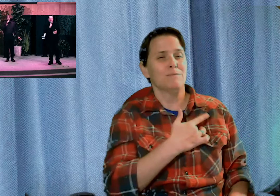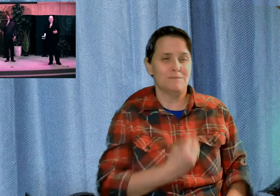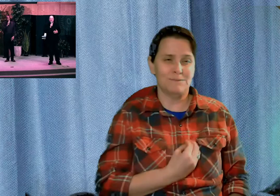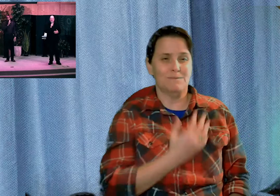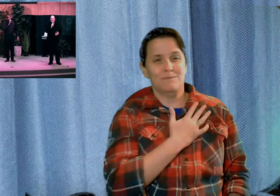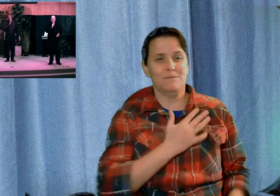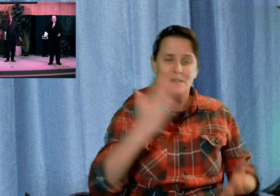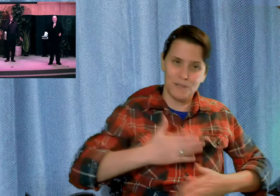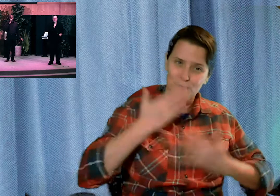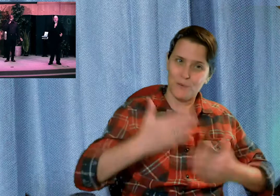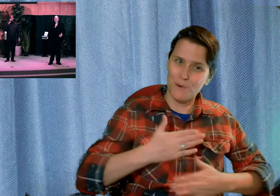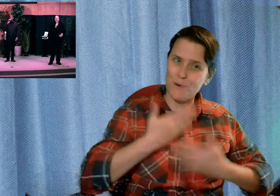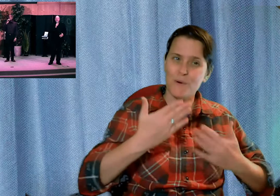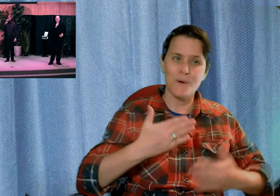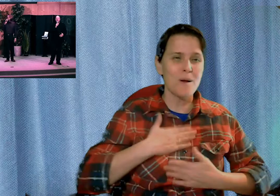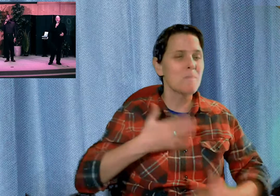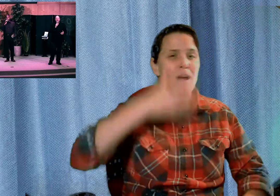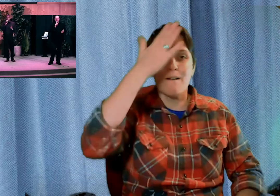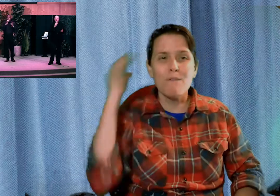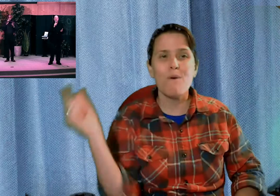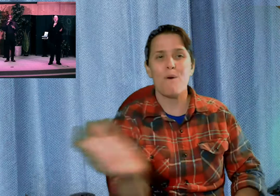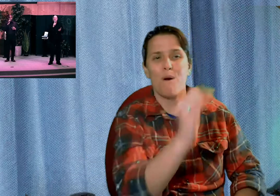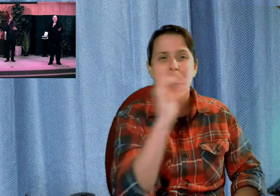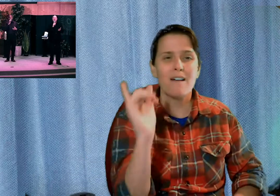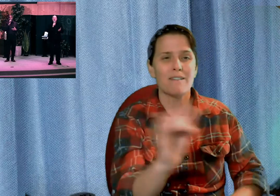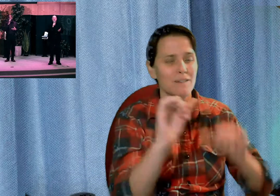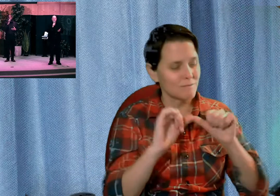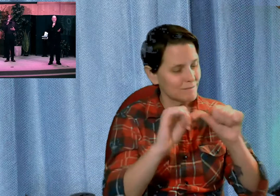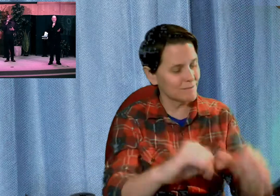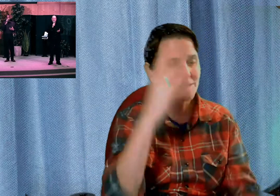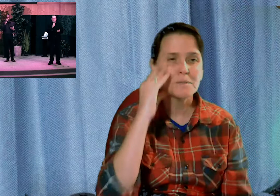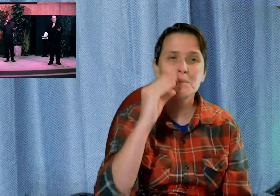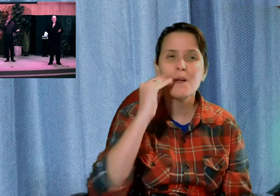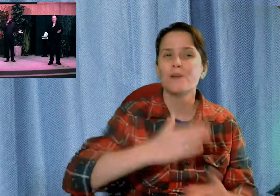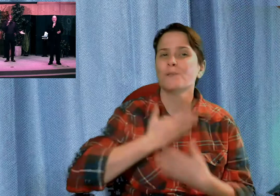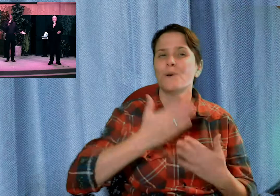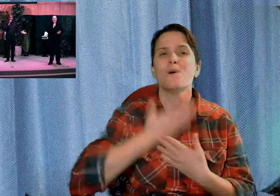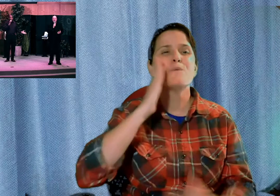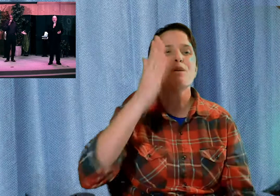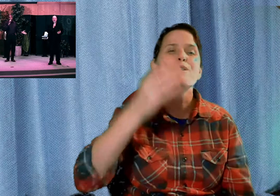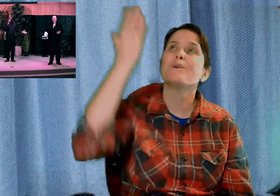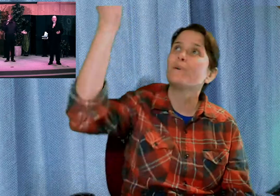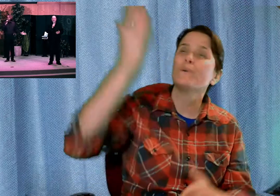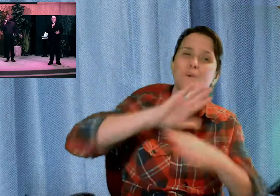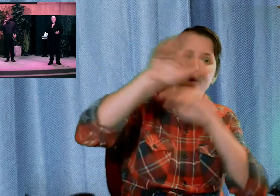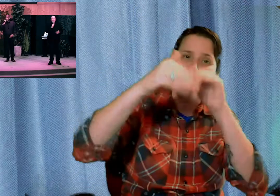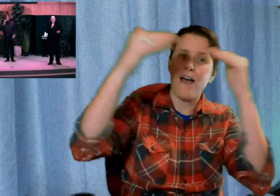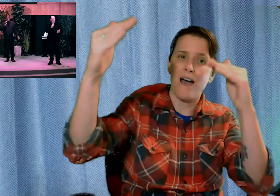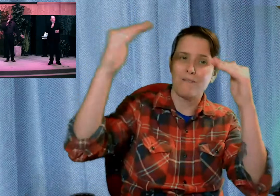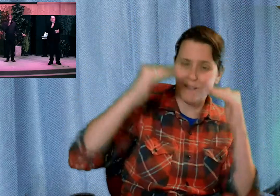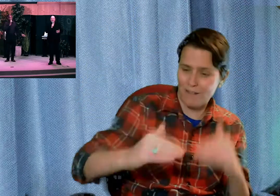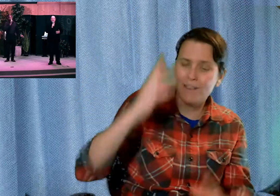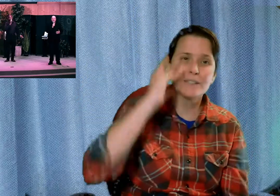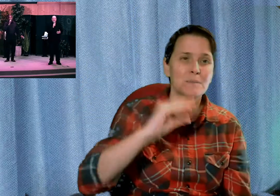Nevertheless, my forever will be. You are my heaven, while here on